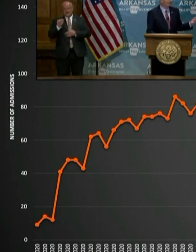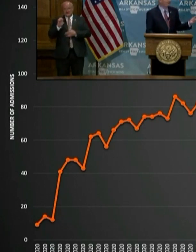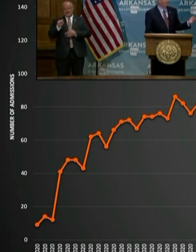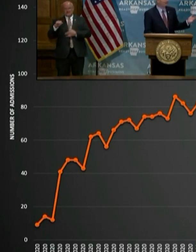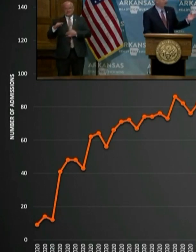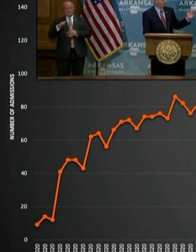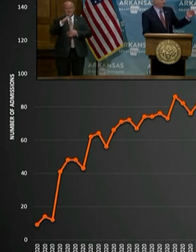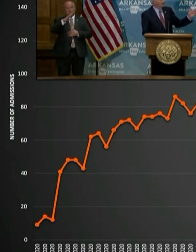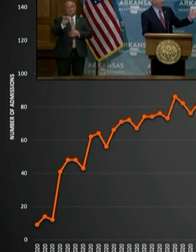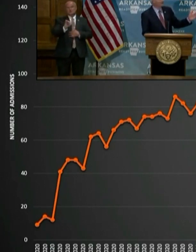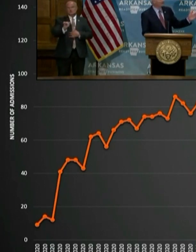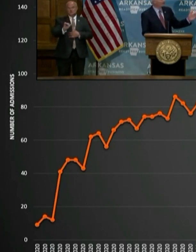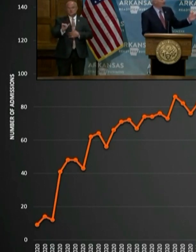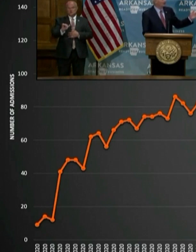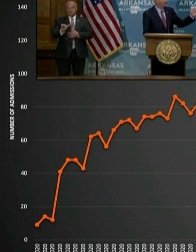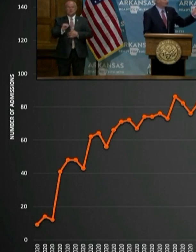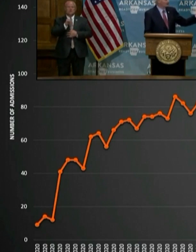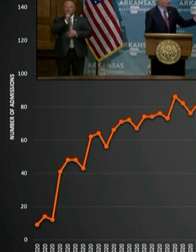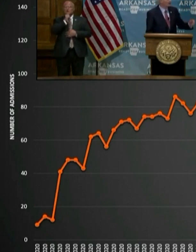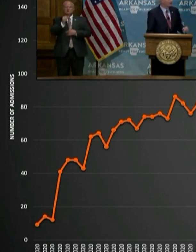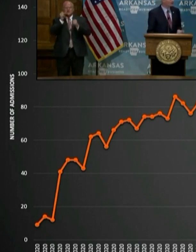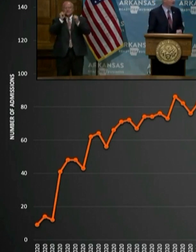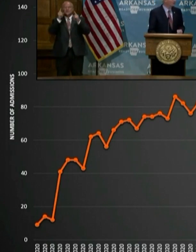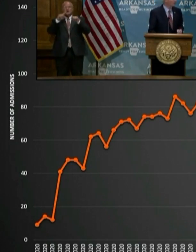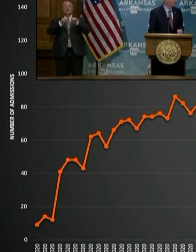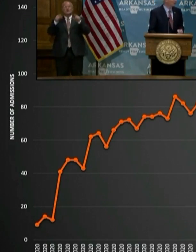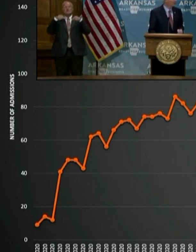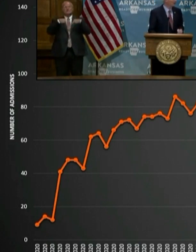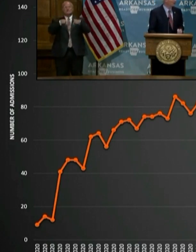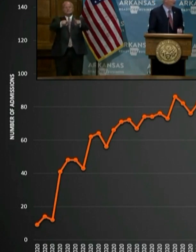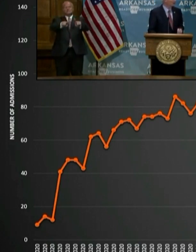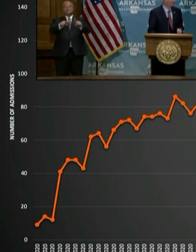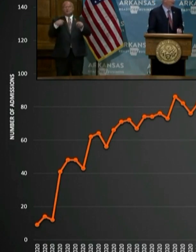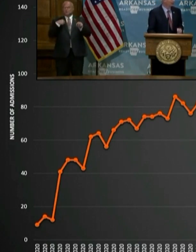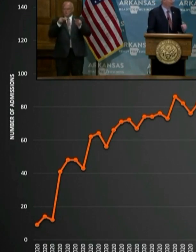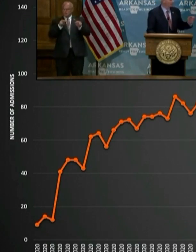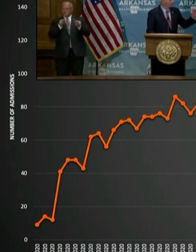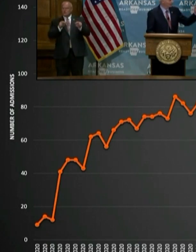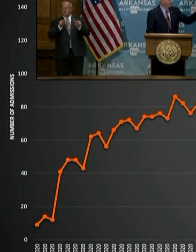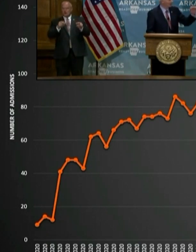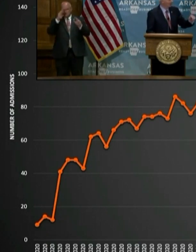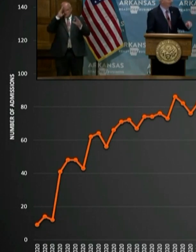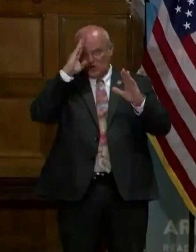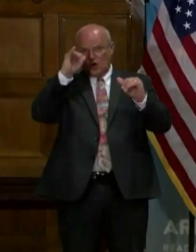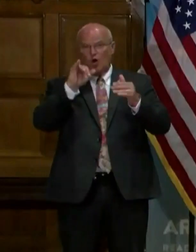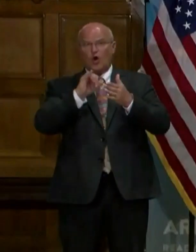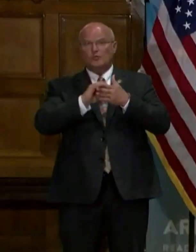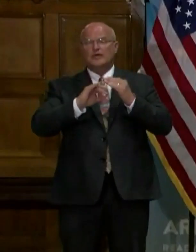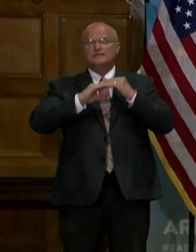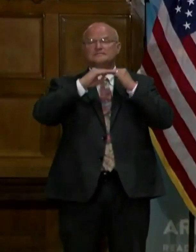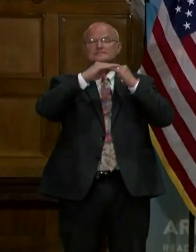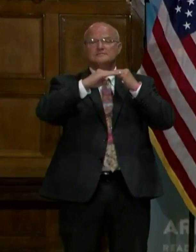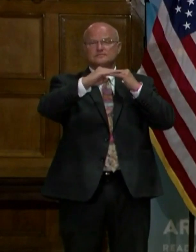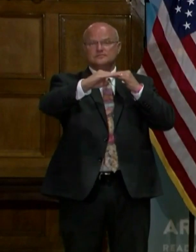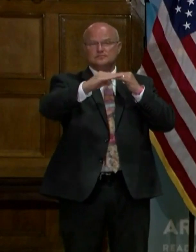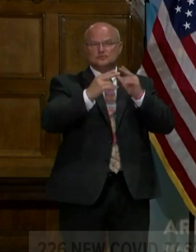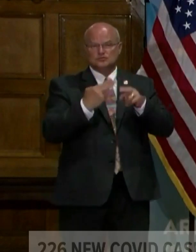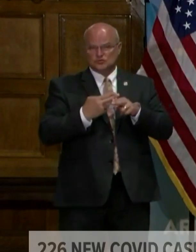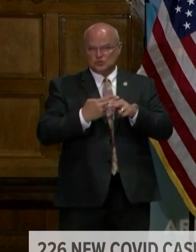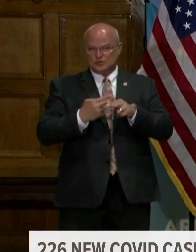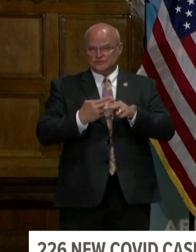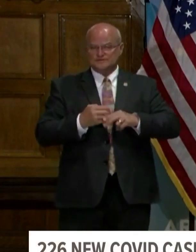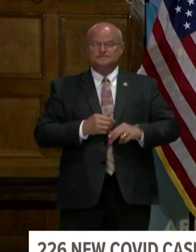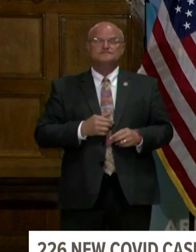have gone up. So there's not any surprise there, but it's something we watch, and we hope that that flattens out soon.